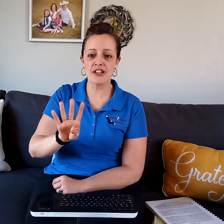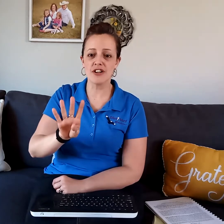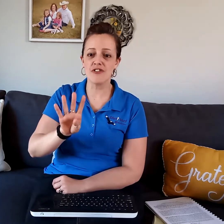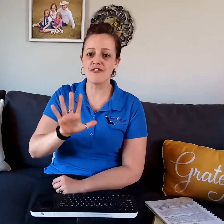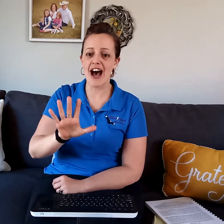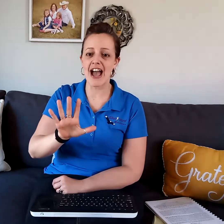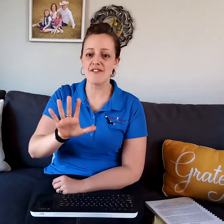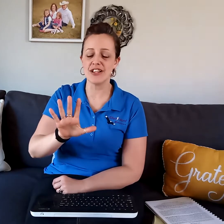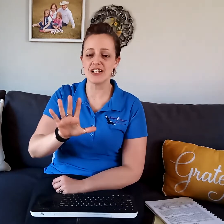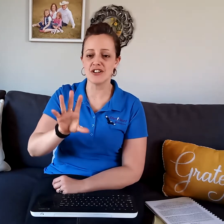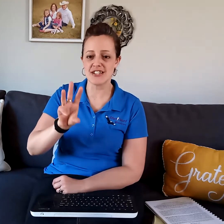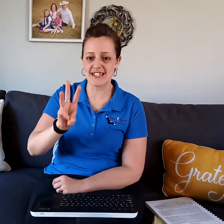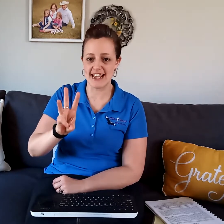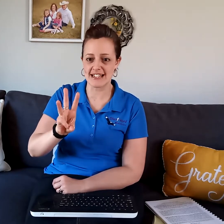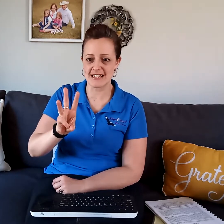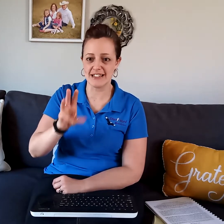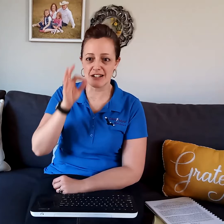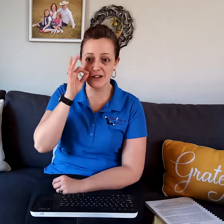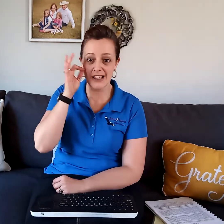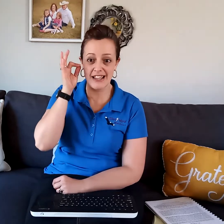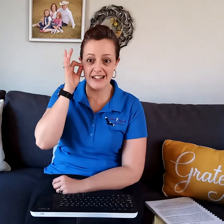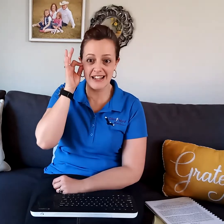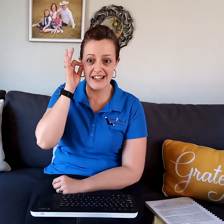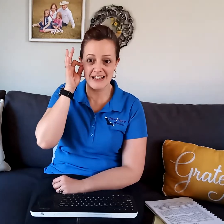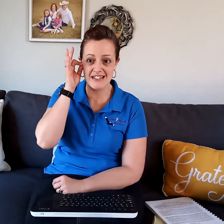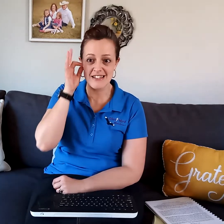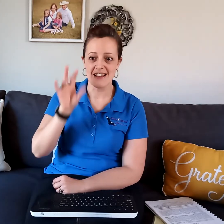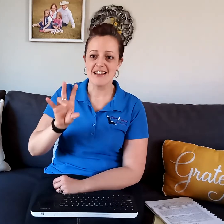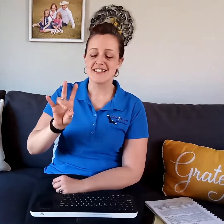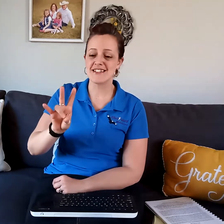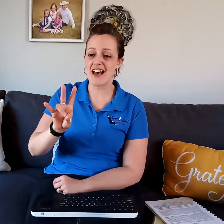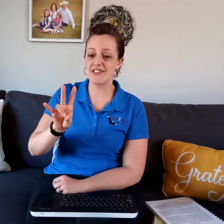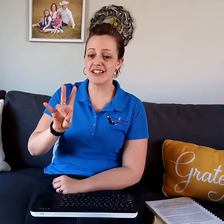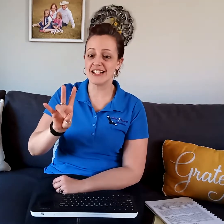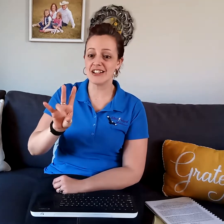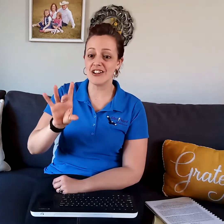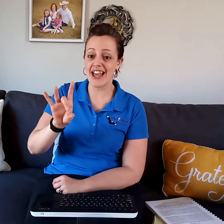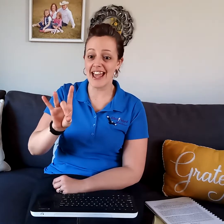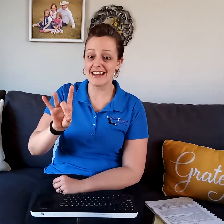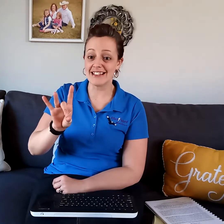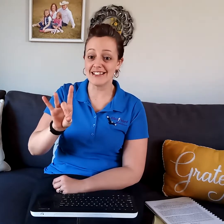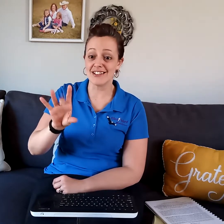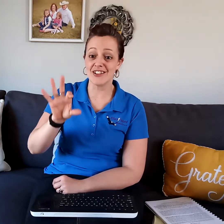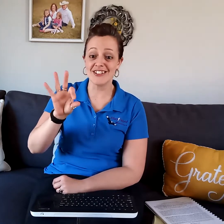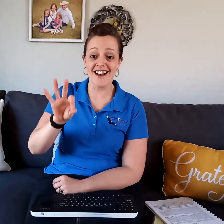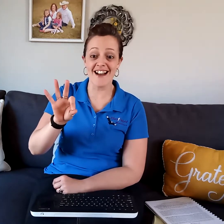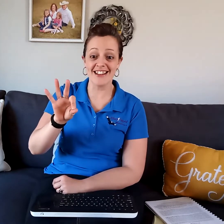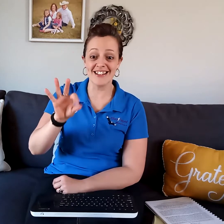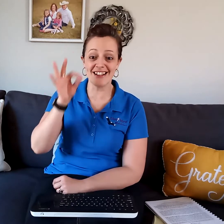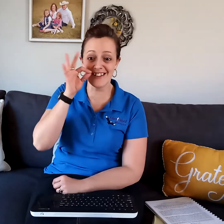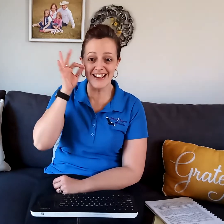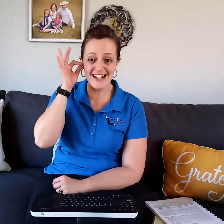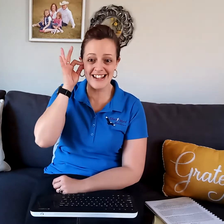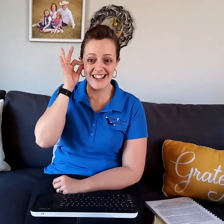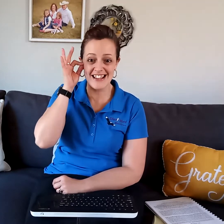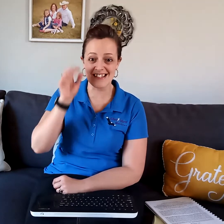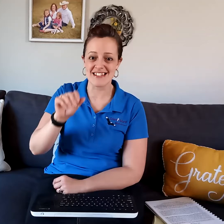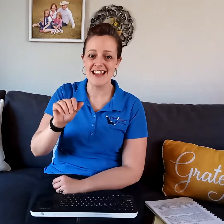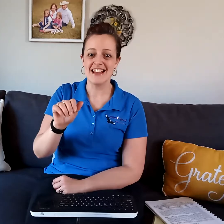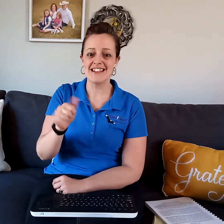little, 5 little, 6 little Indians, 7 little, 8 little, 9 little Indians,